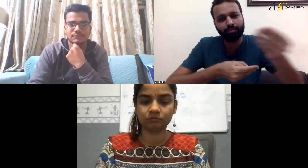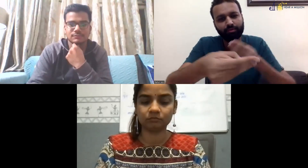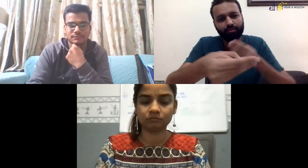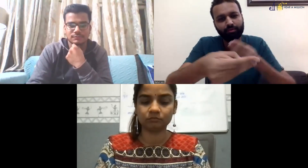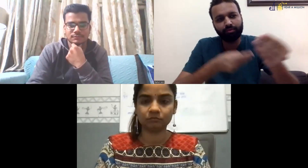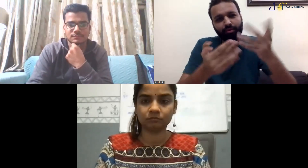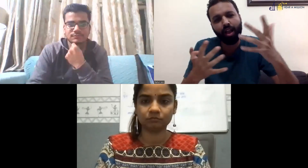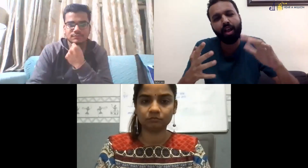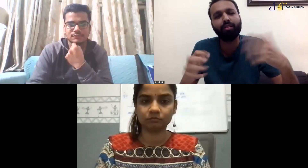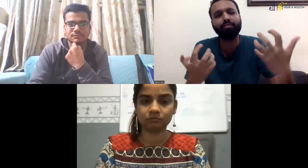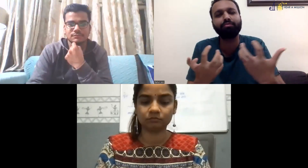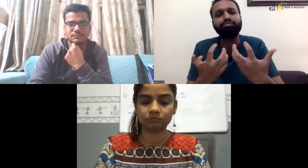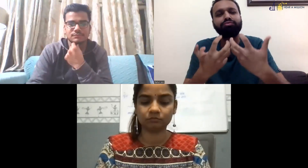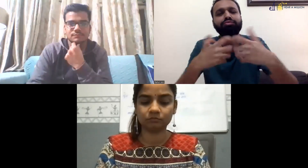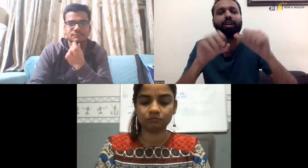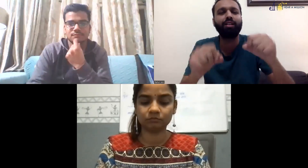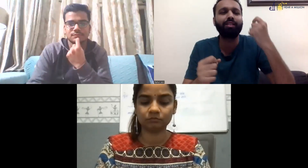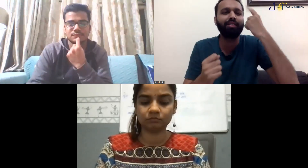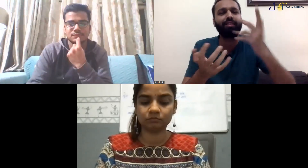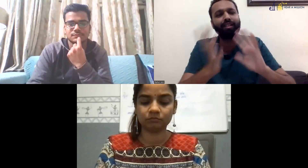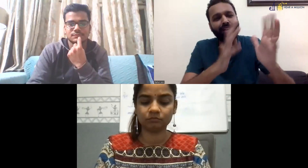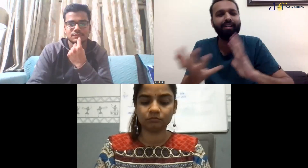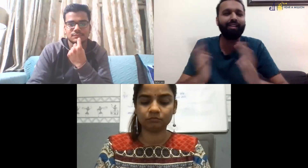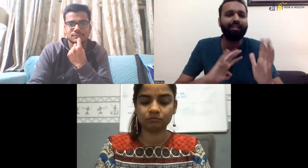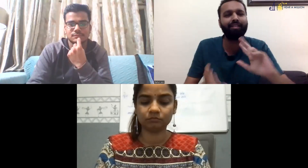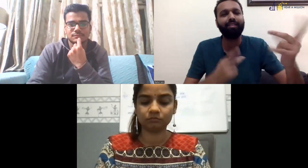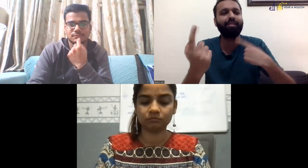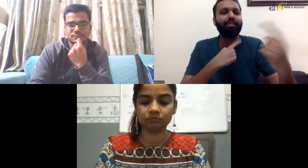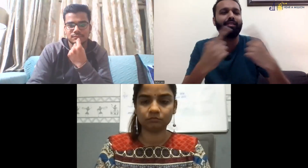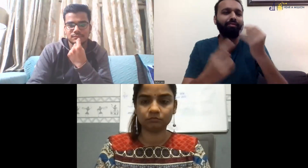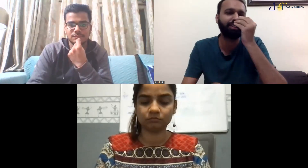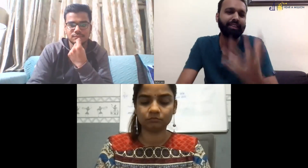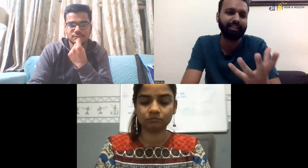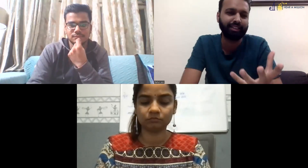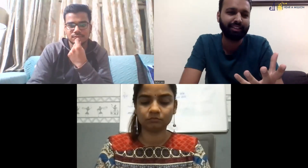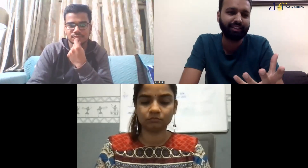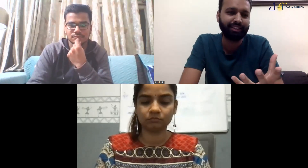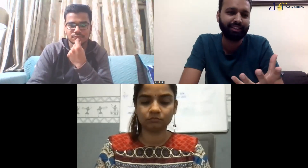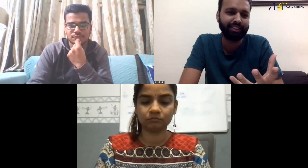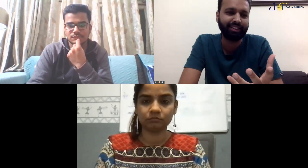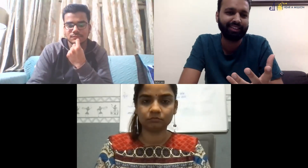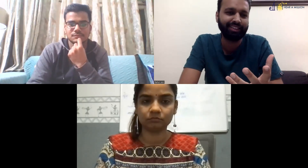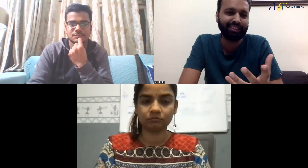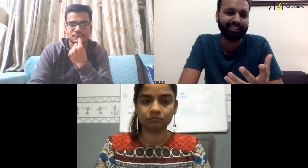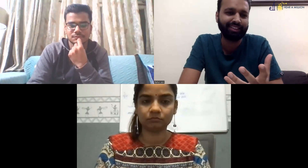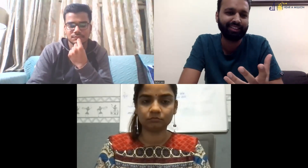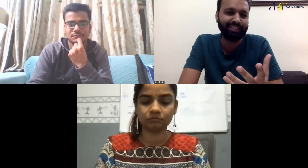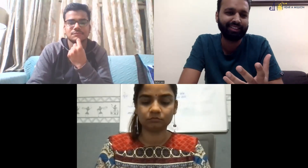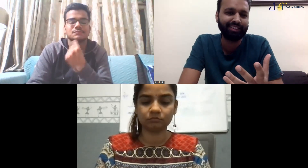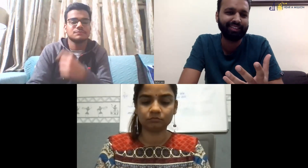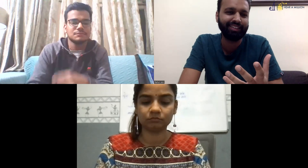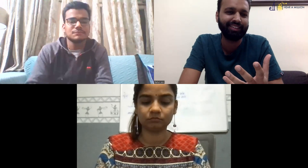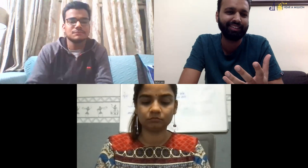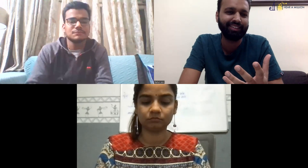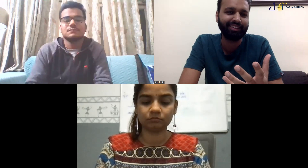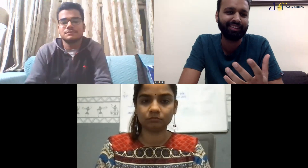an exchange actually. And that's how communication actually becomes easier.